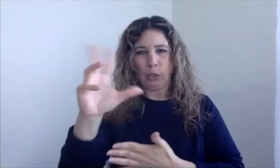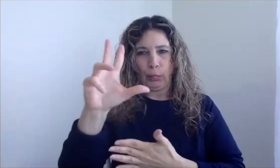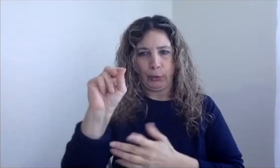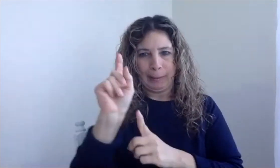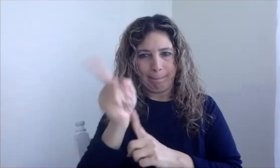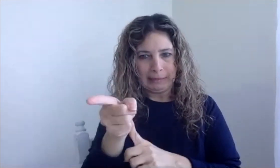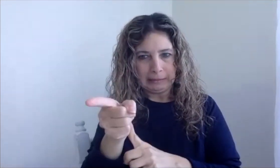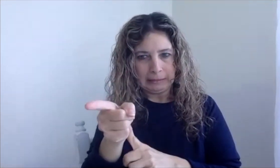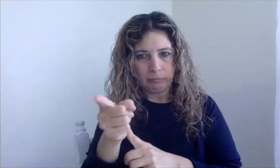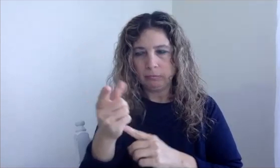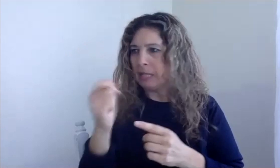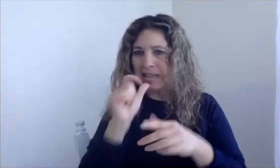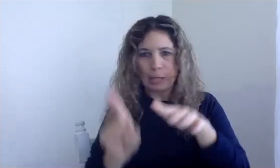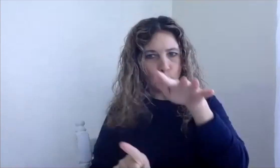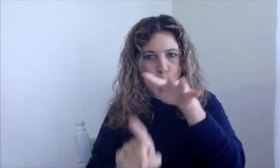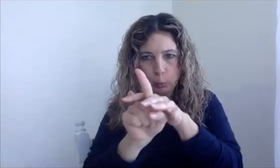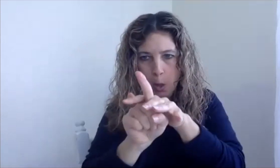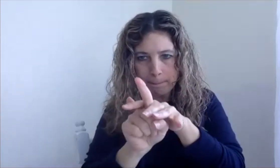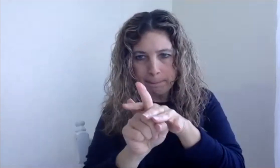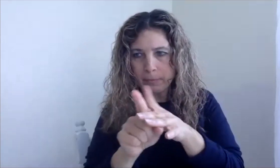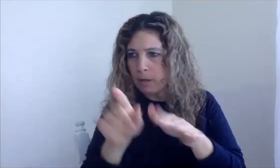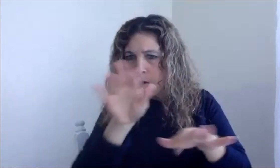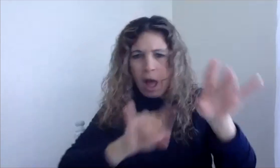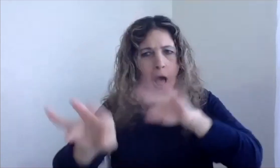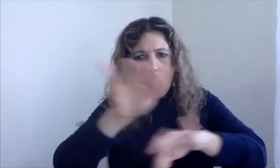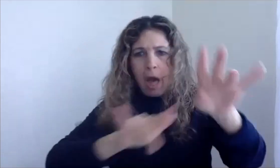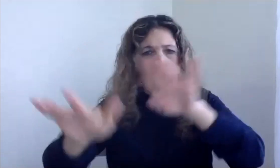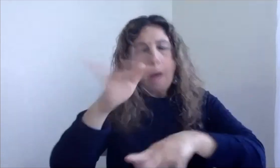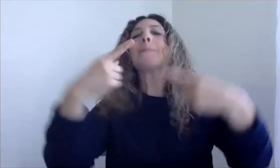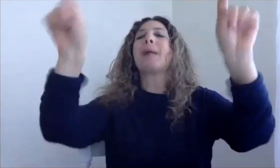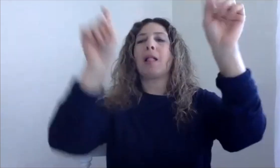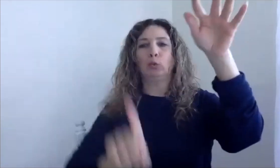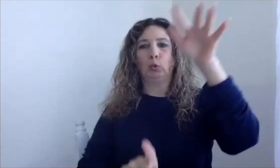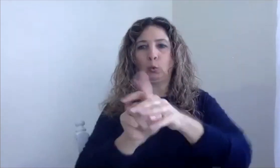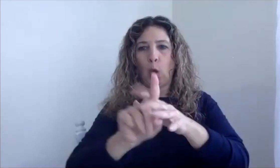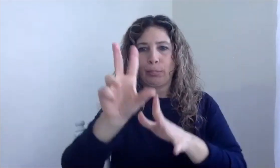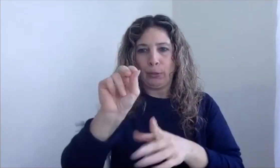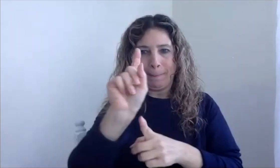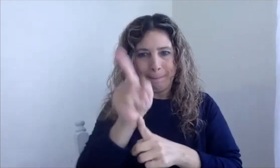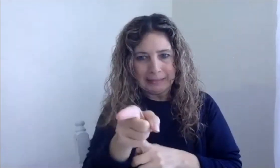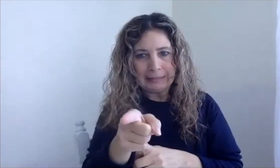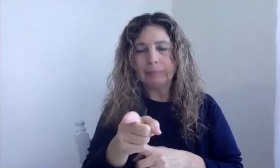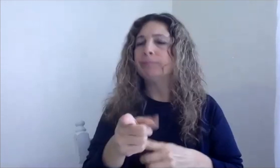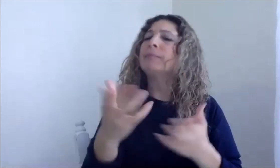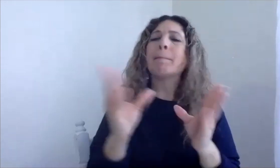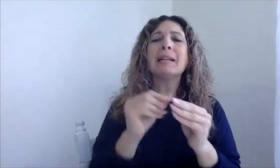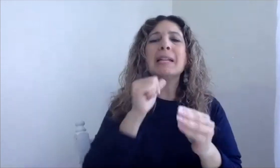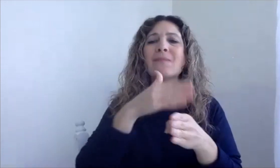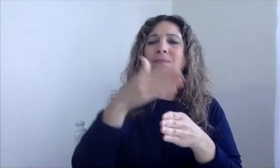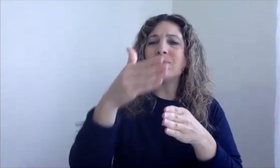Now you have to remember, we lost 30 minutes of the first meeting. Dr. Mason didn't show up. Then finally she joined the